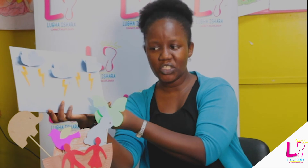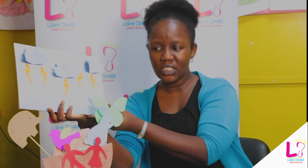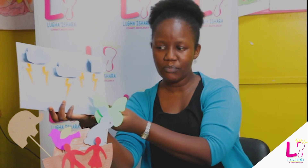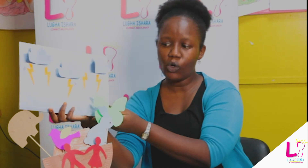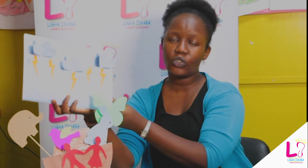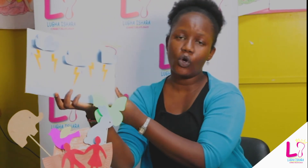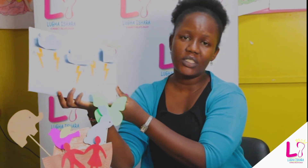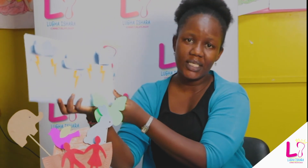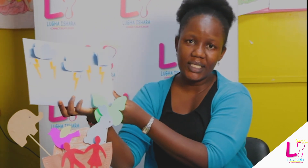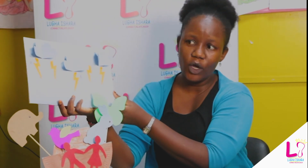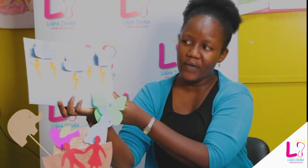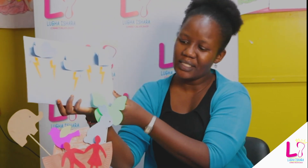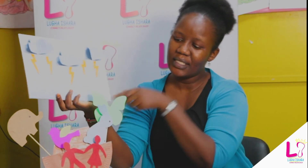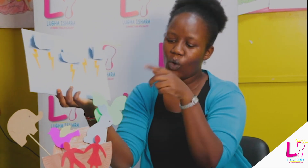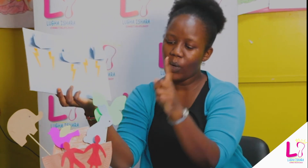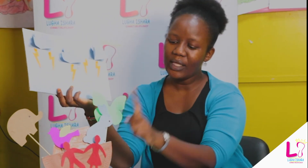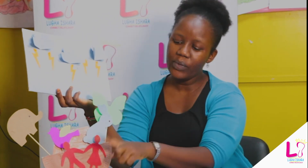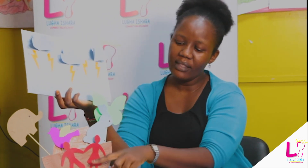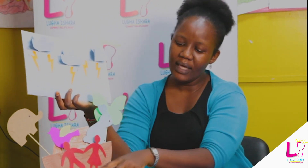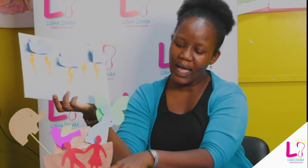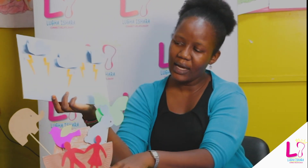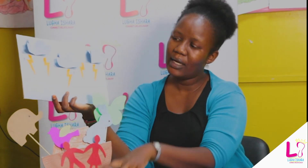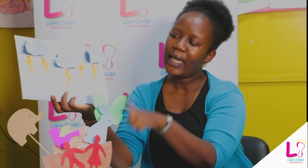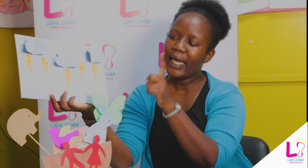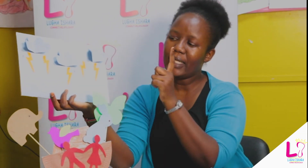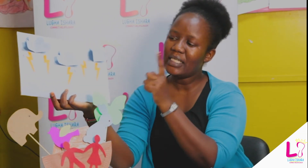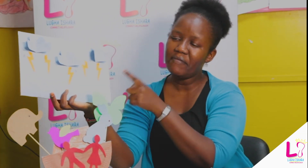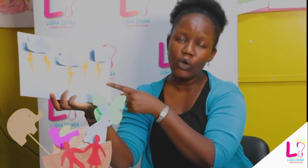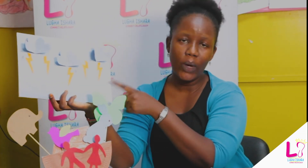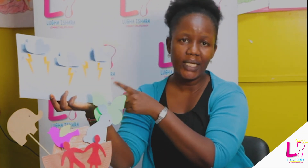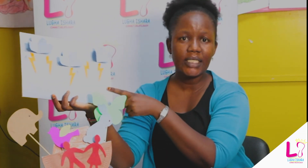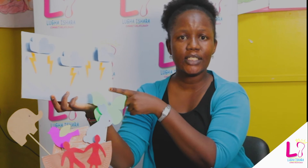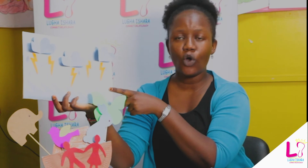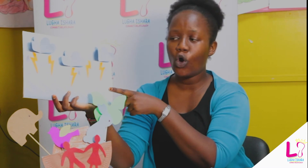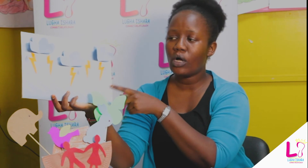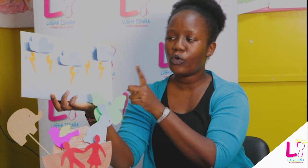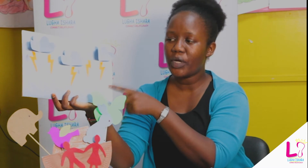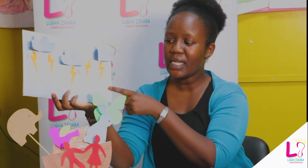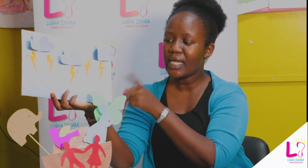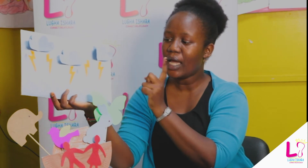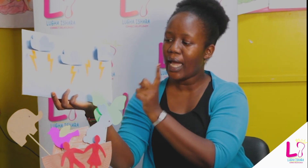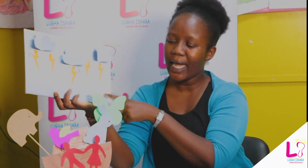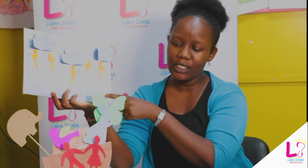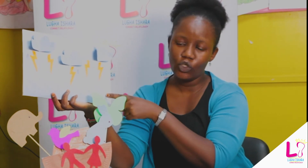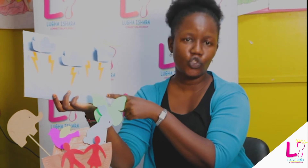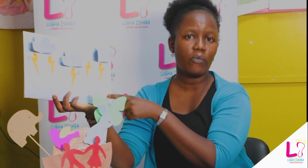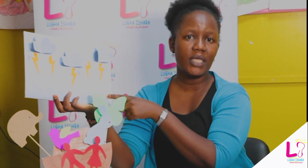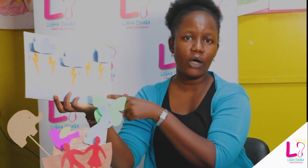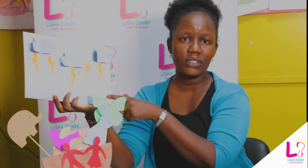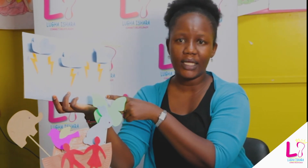patient because God takes care of us, whether we're in the ark and even when it is all rainy and stormy outside.